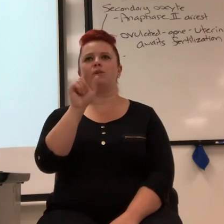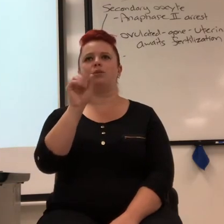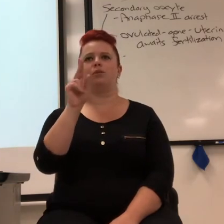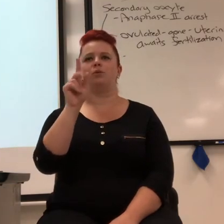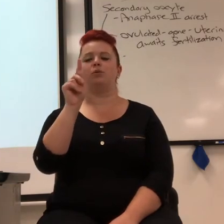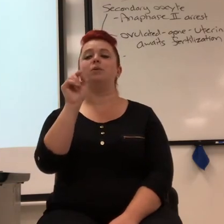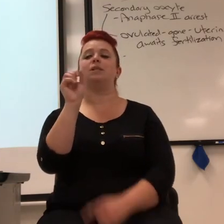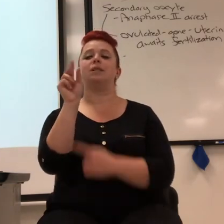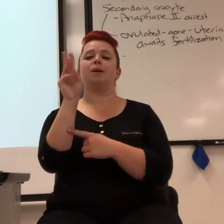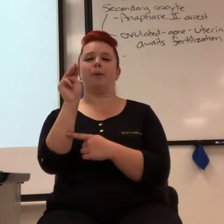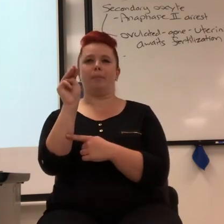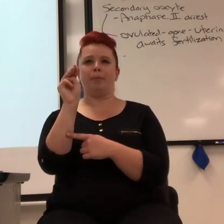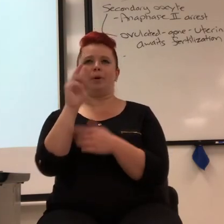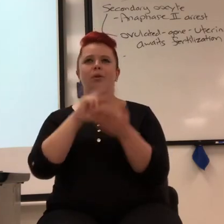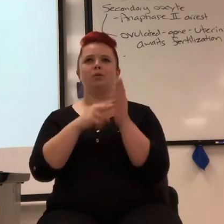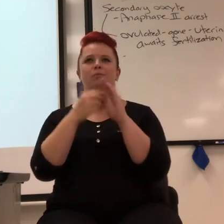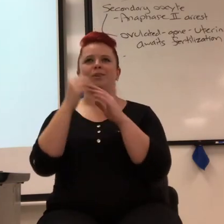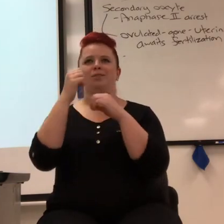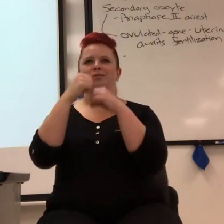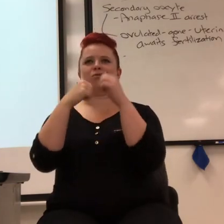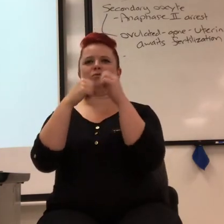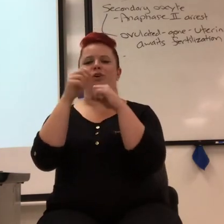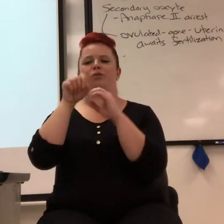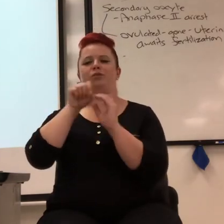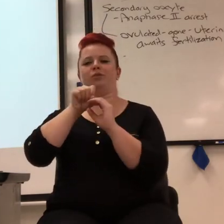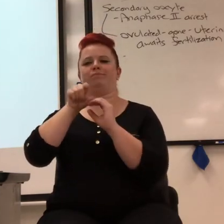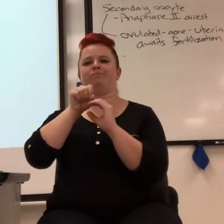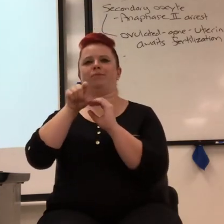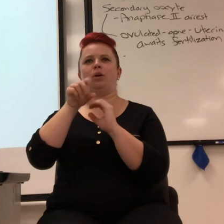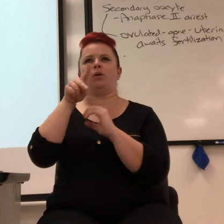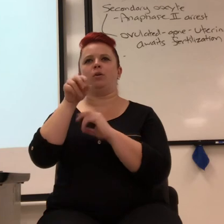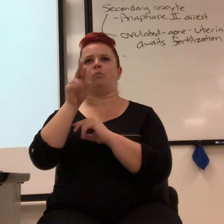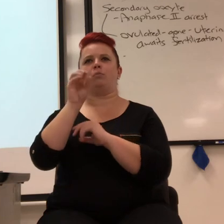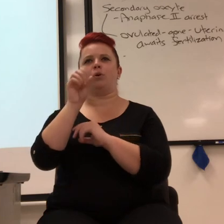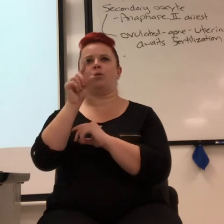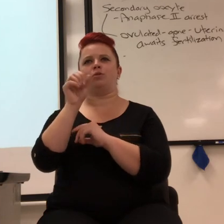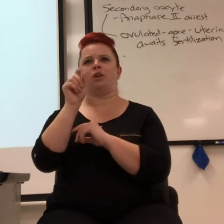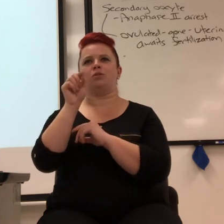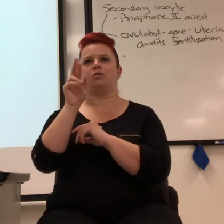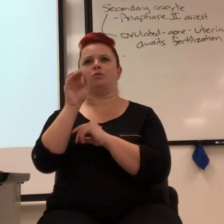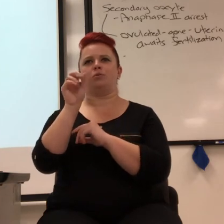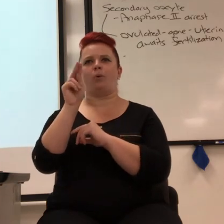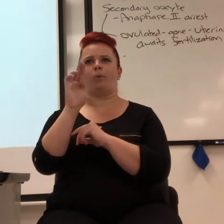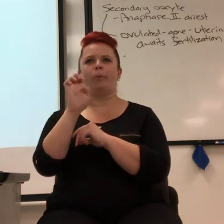Phase means that structure is secreting progesterone, mostly.